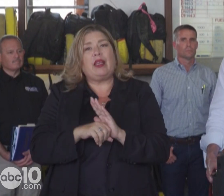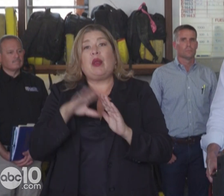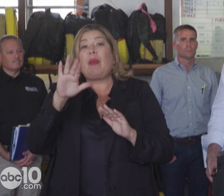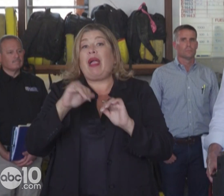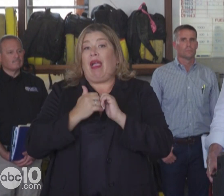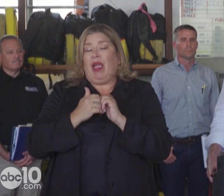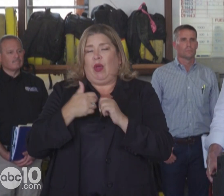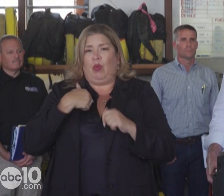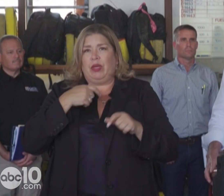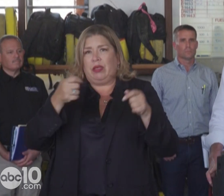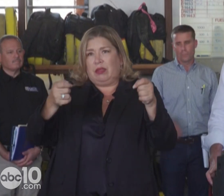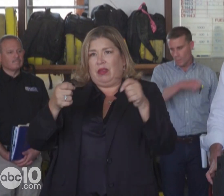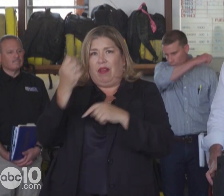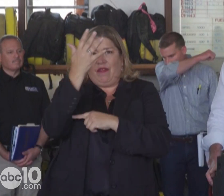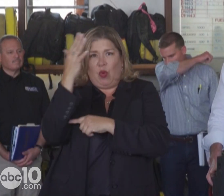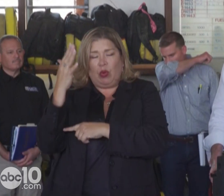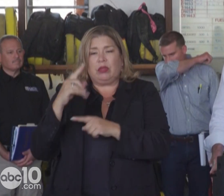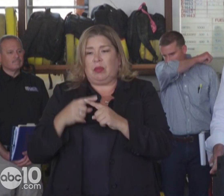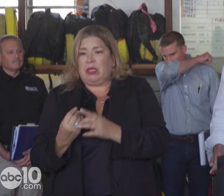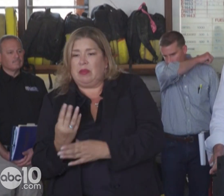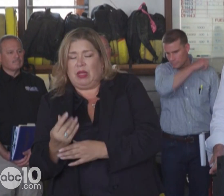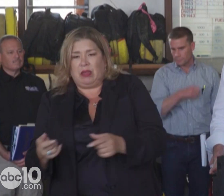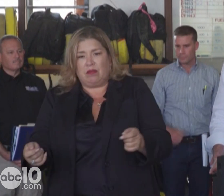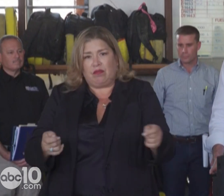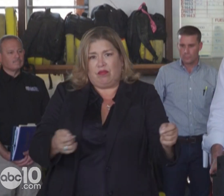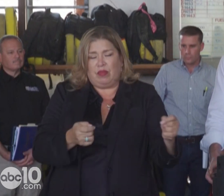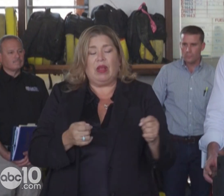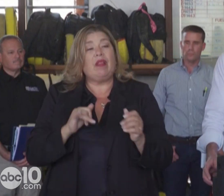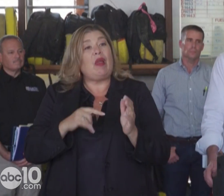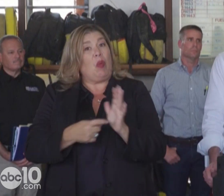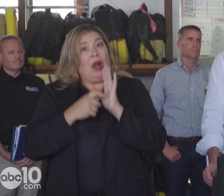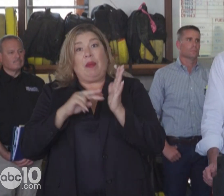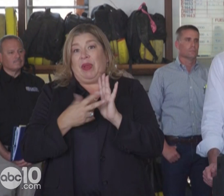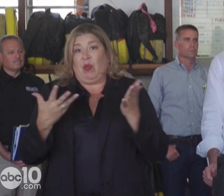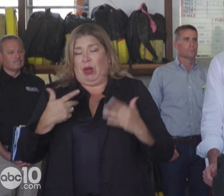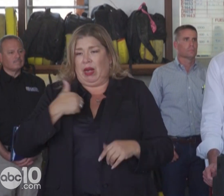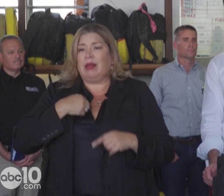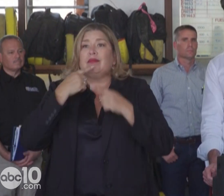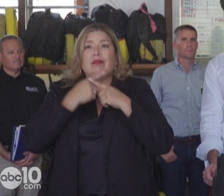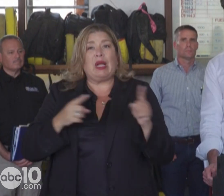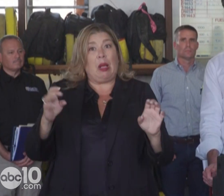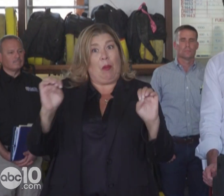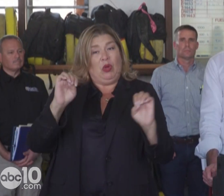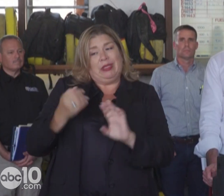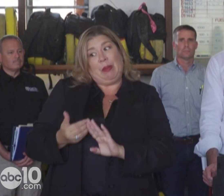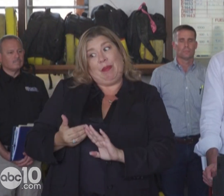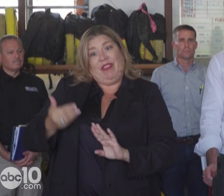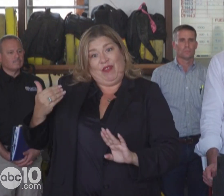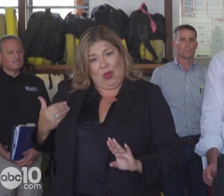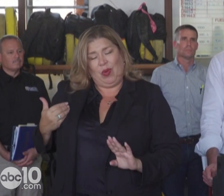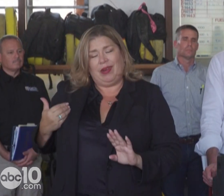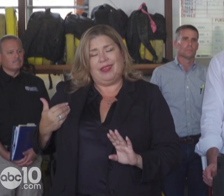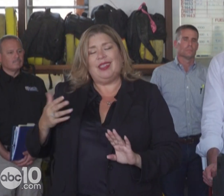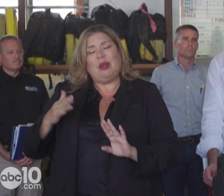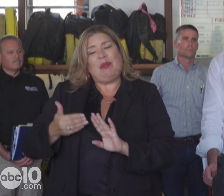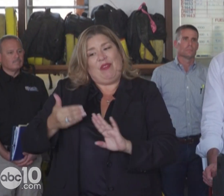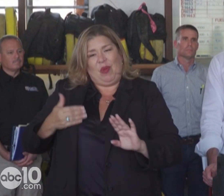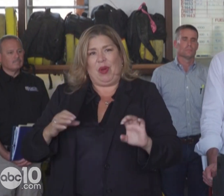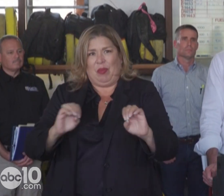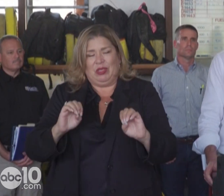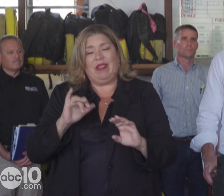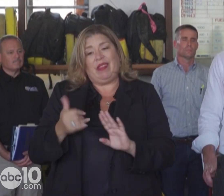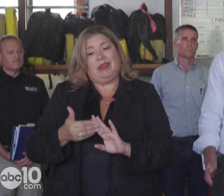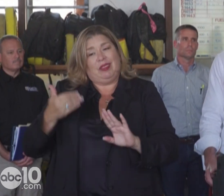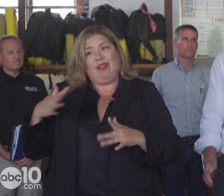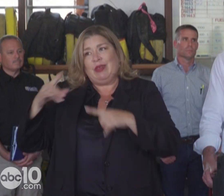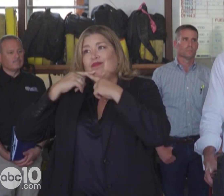forest management and vegetation management techniques that required me to declare an emergency before an emergency. And that work